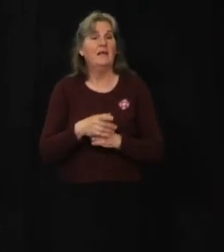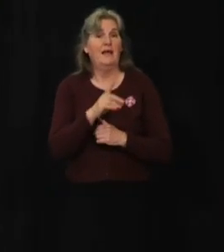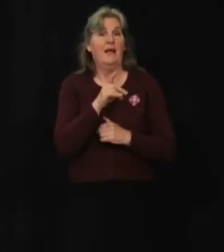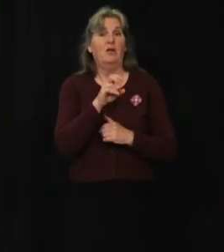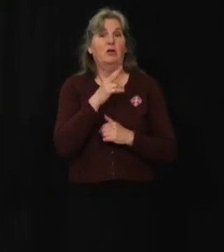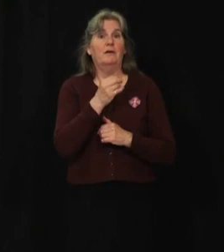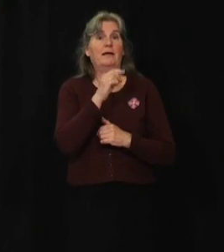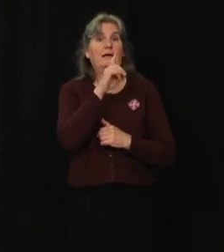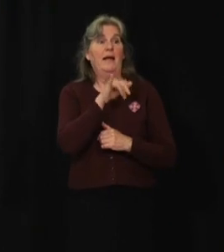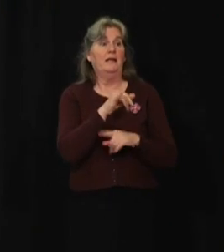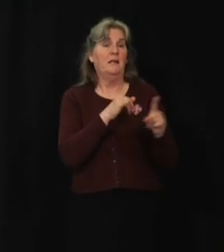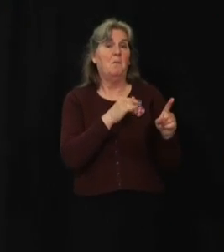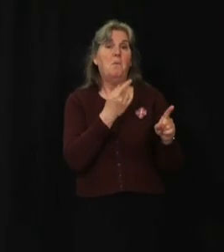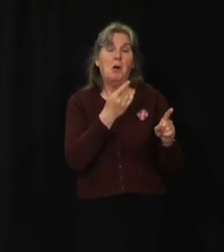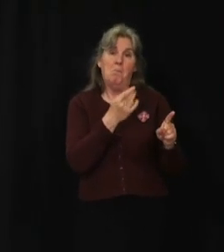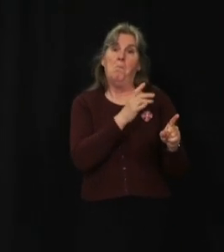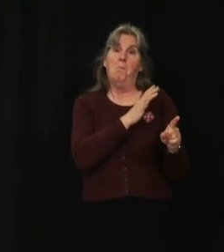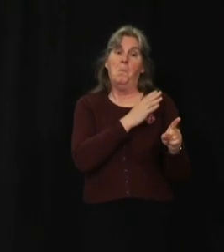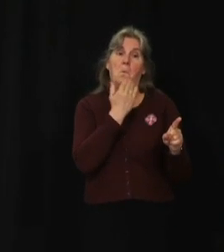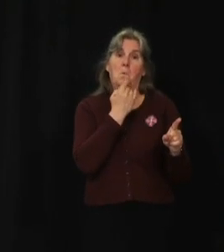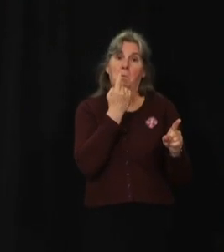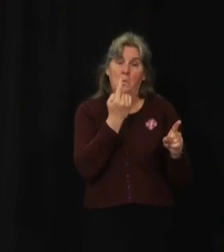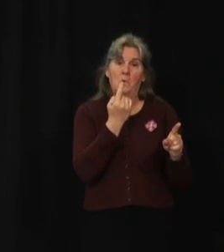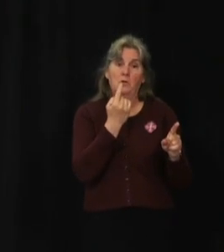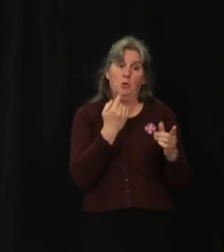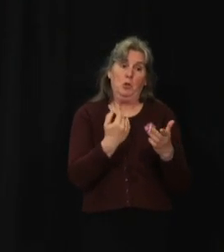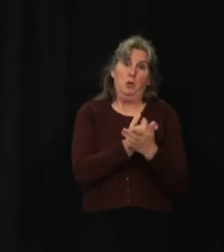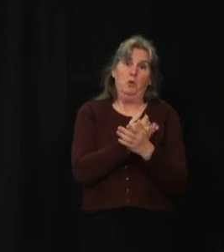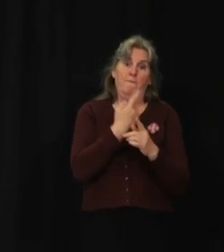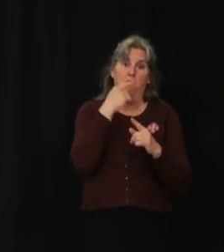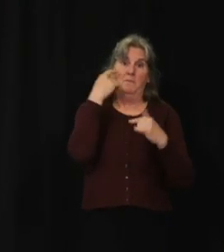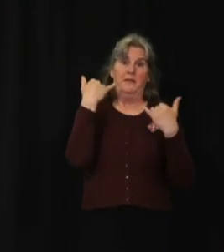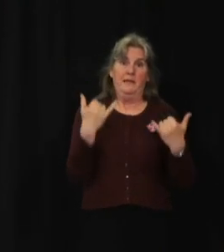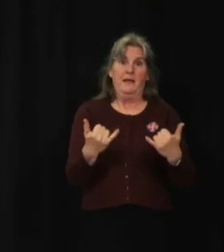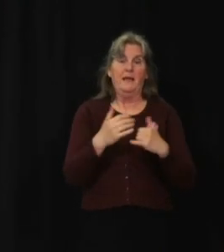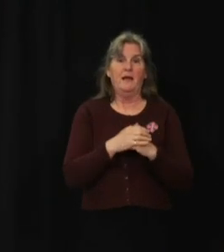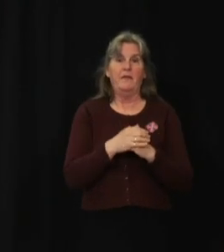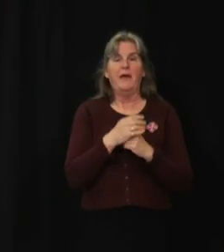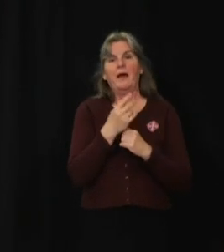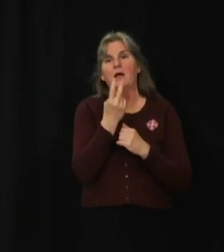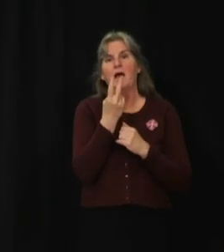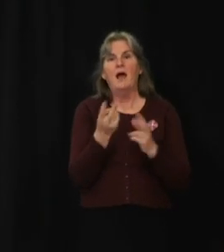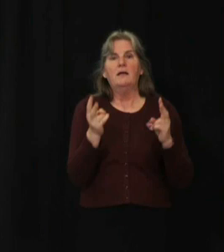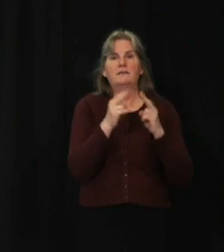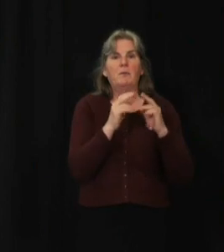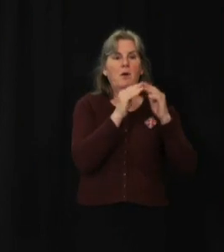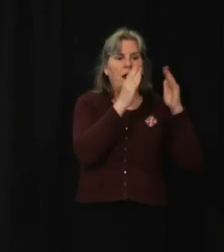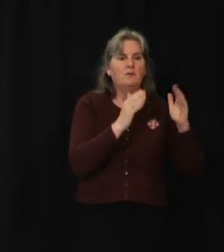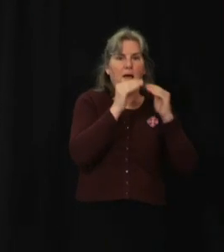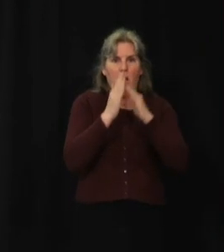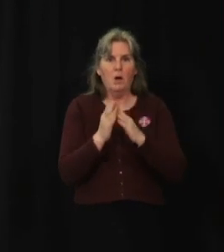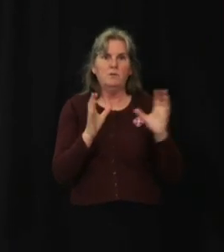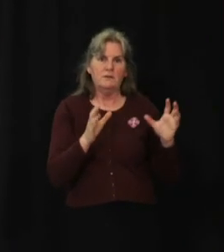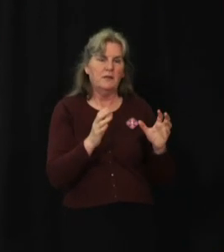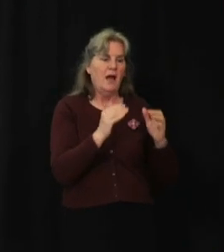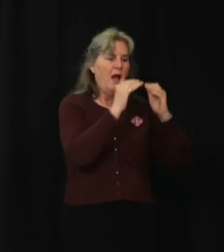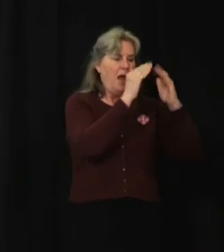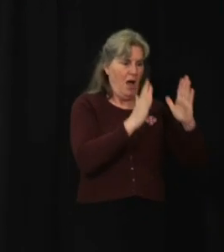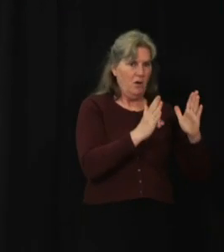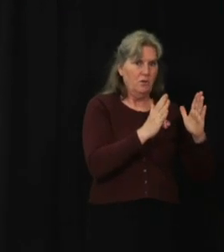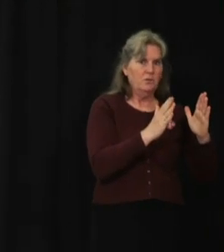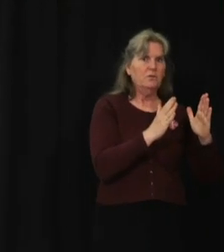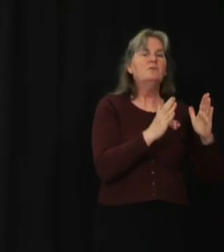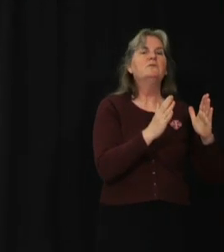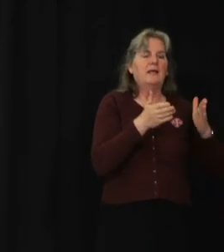Hanley just pointed out, one of the main considerations that is new as of today is the bubble. Households now